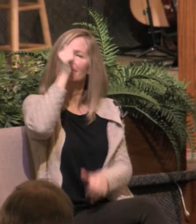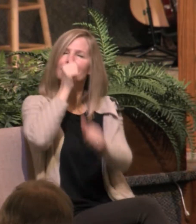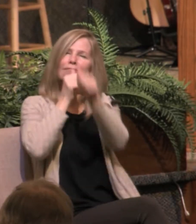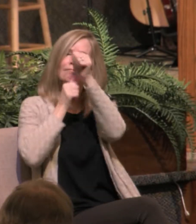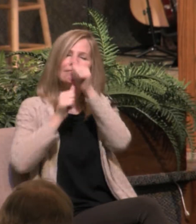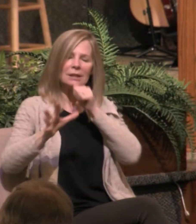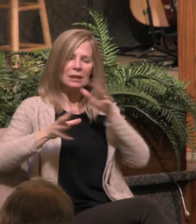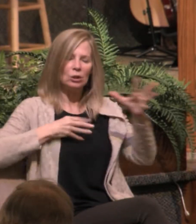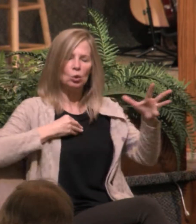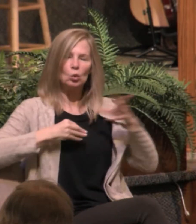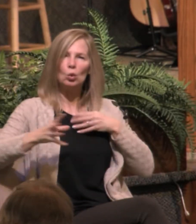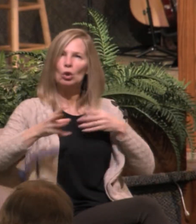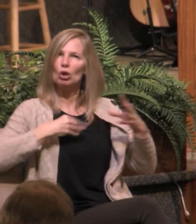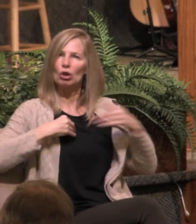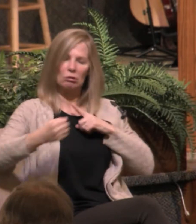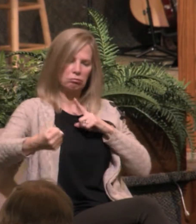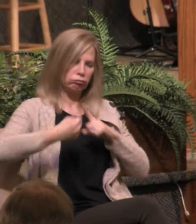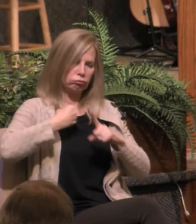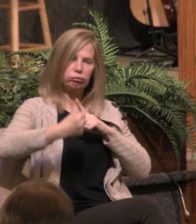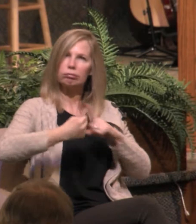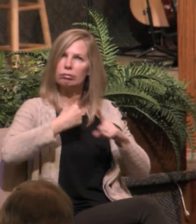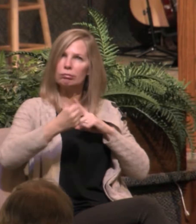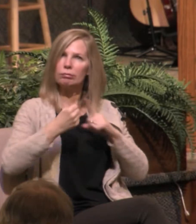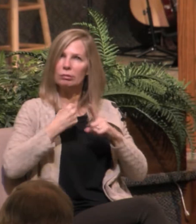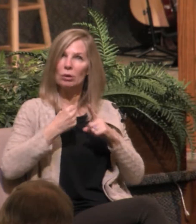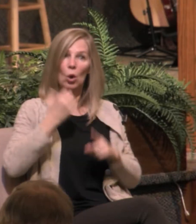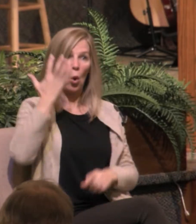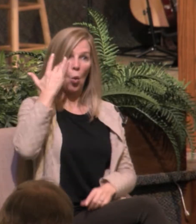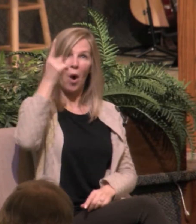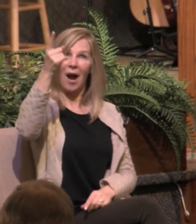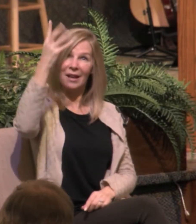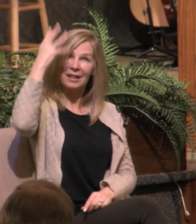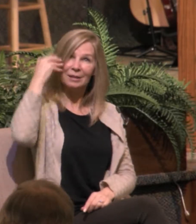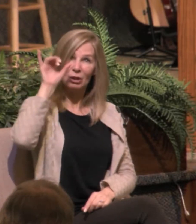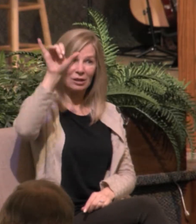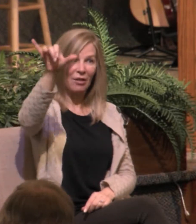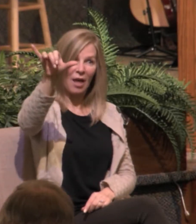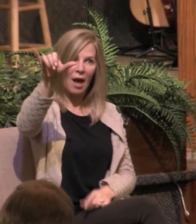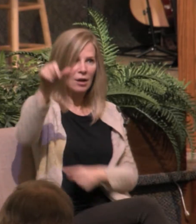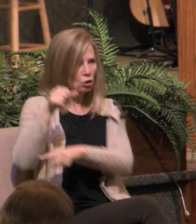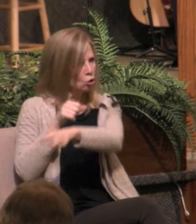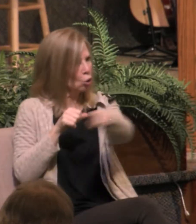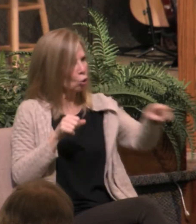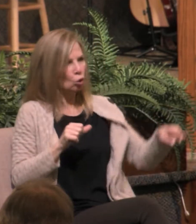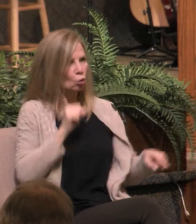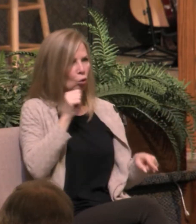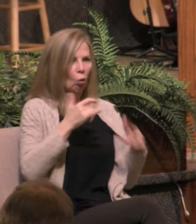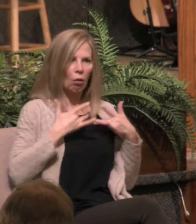himself, so that you will not grow weary and lose heart.